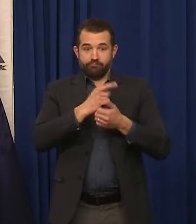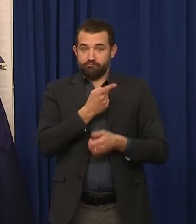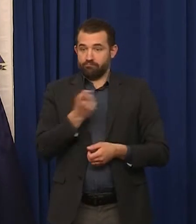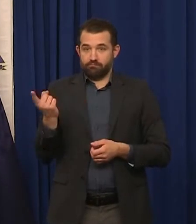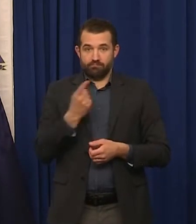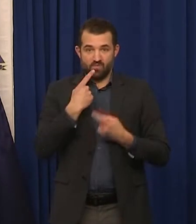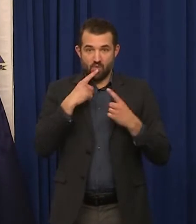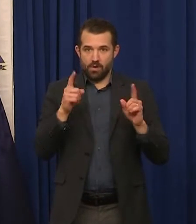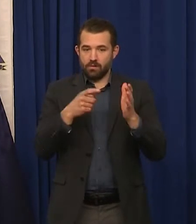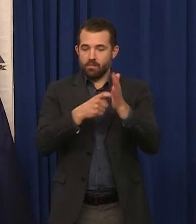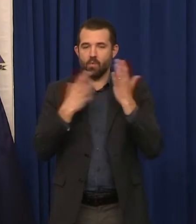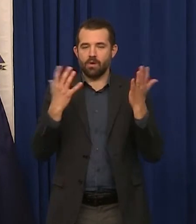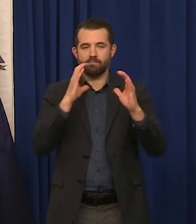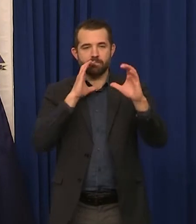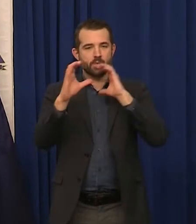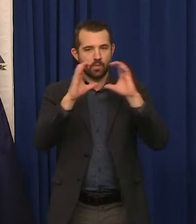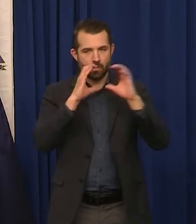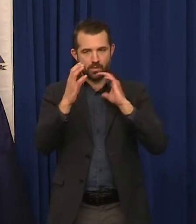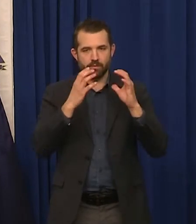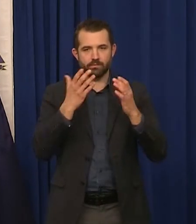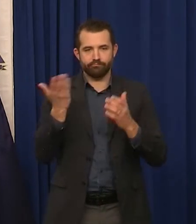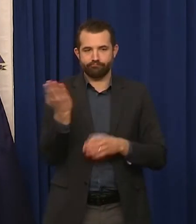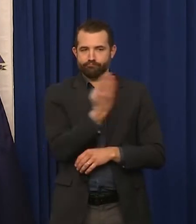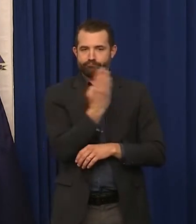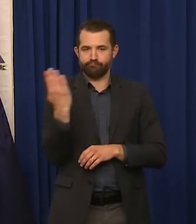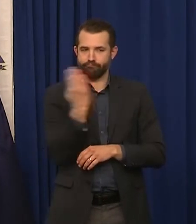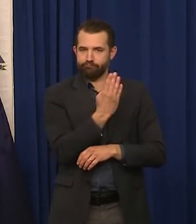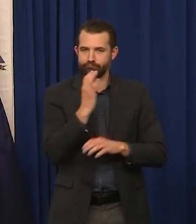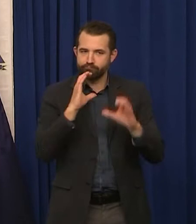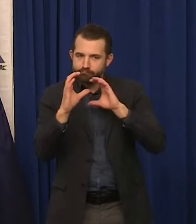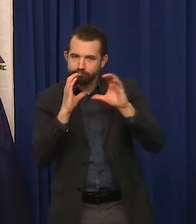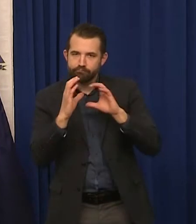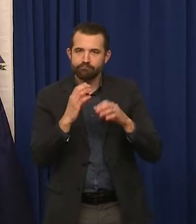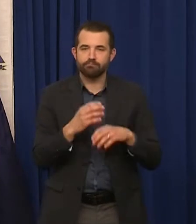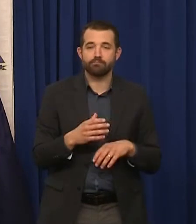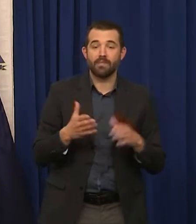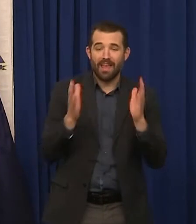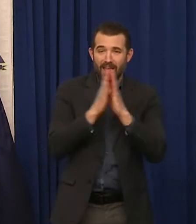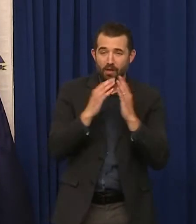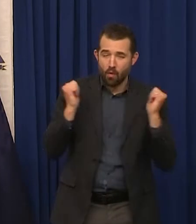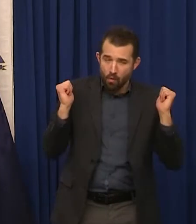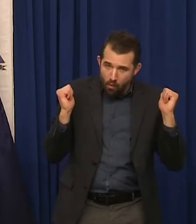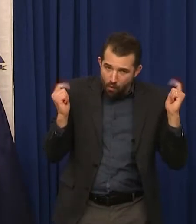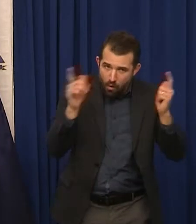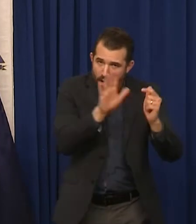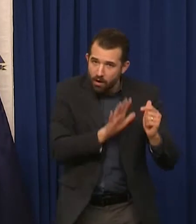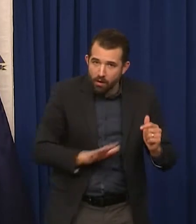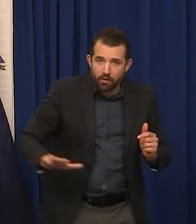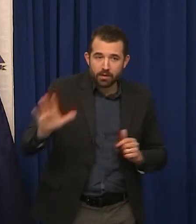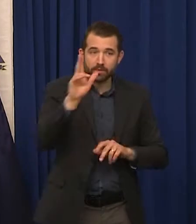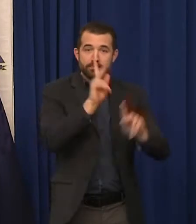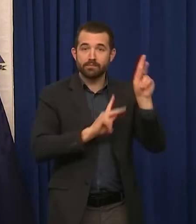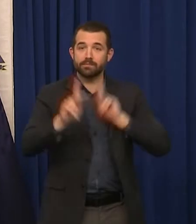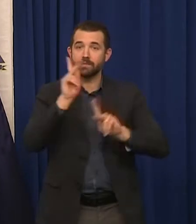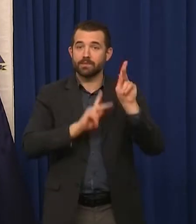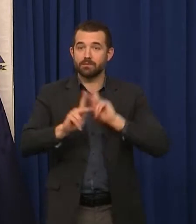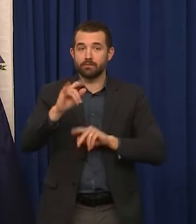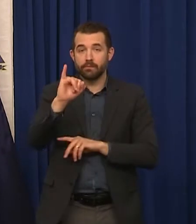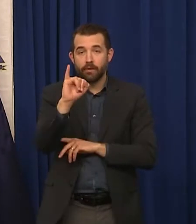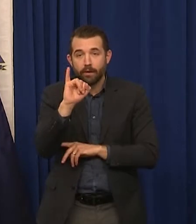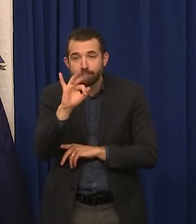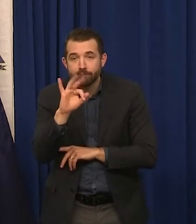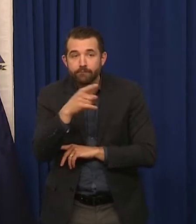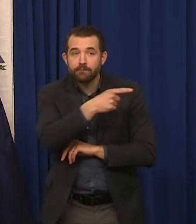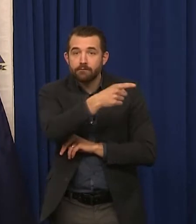communication. And so what I'm asking everyone to do today is that if you've been hesitant to